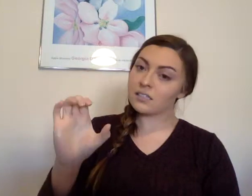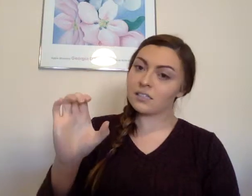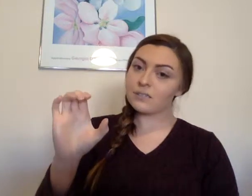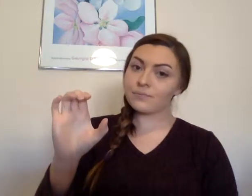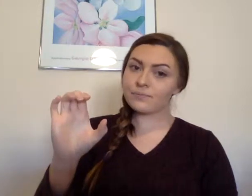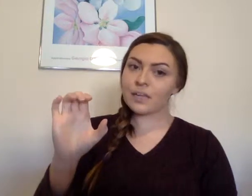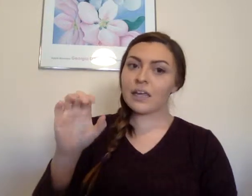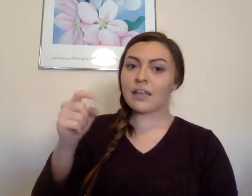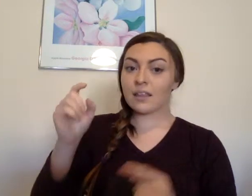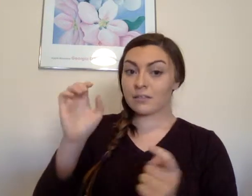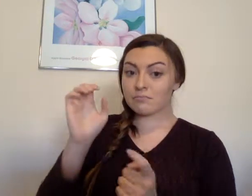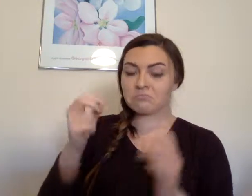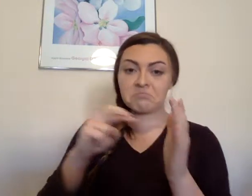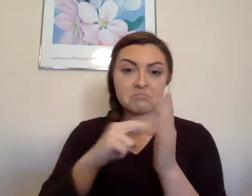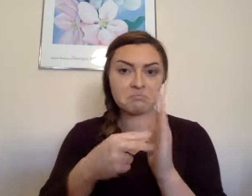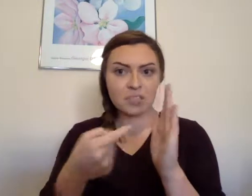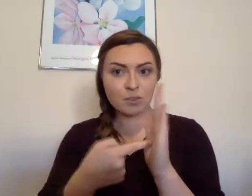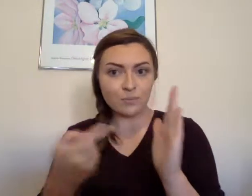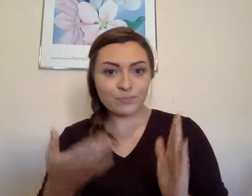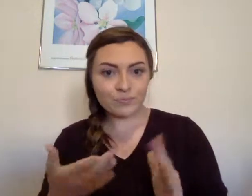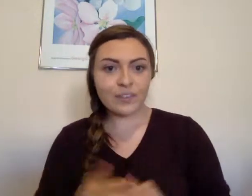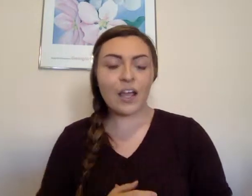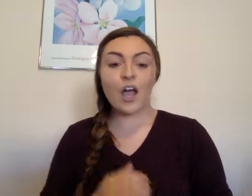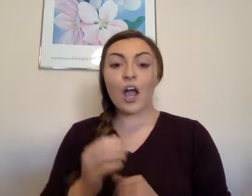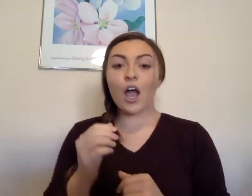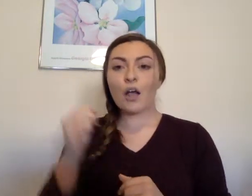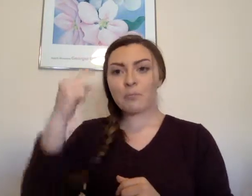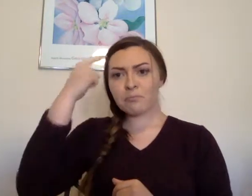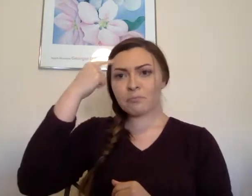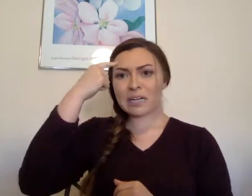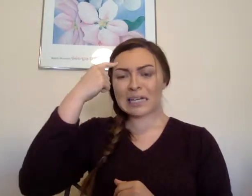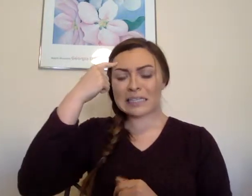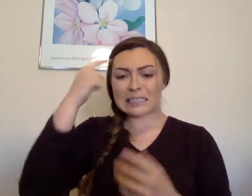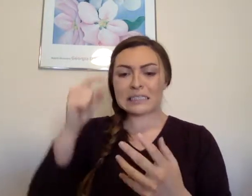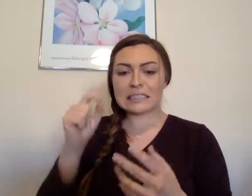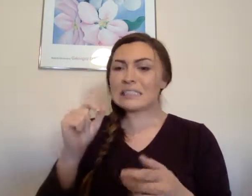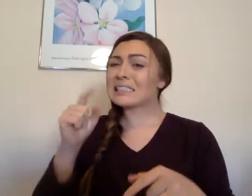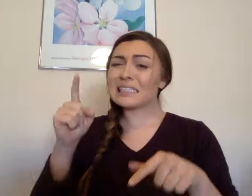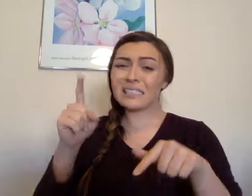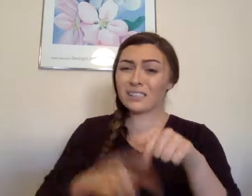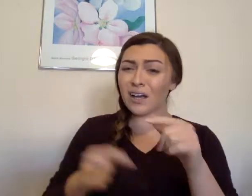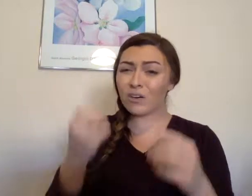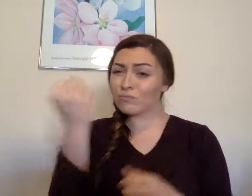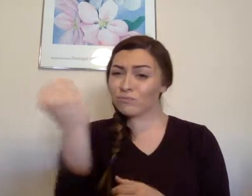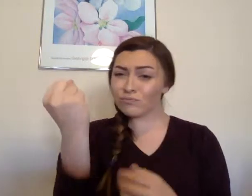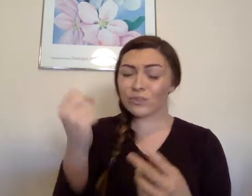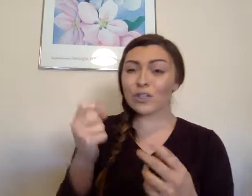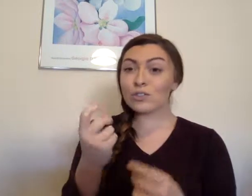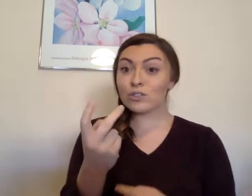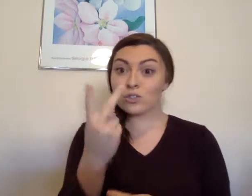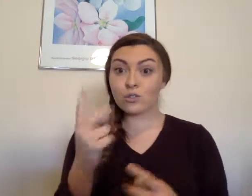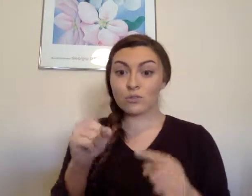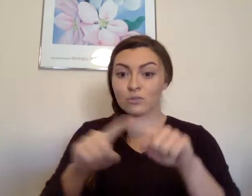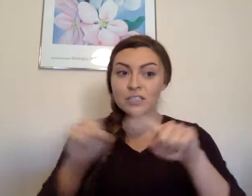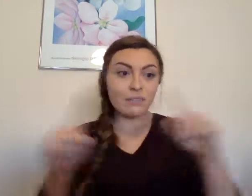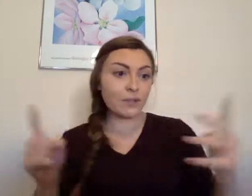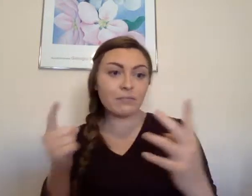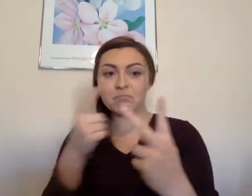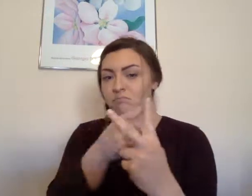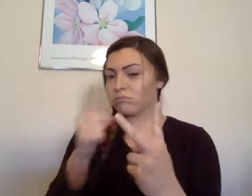discomfort. Our brain cannot hold on to two conflicting ideas without discomfort. So you can all unfold your arms now. I don't want you to fold your